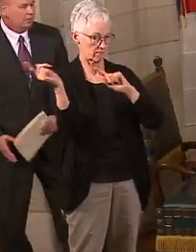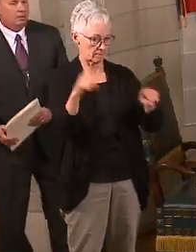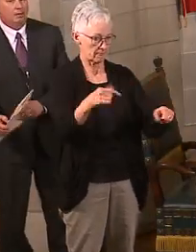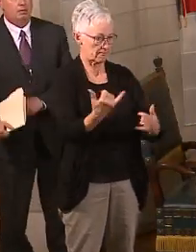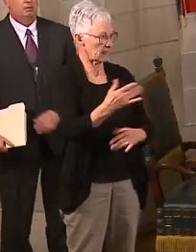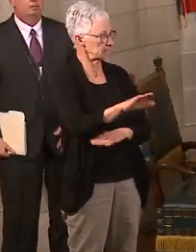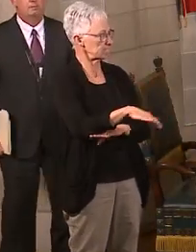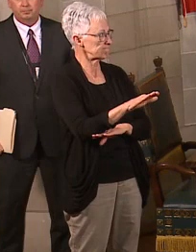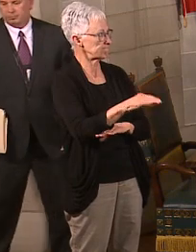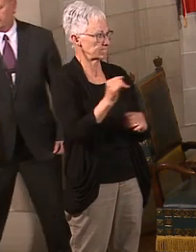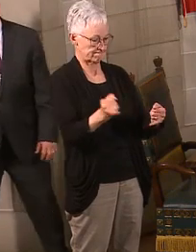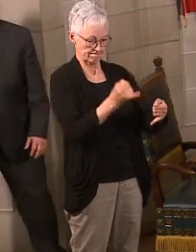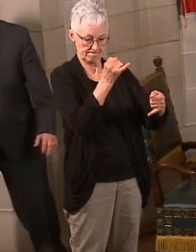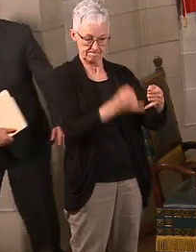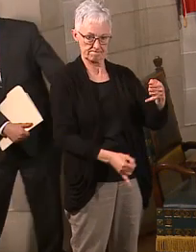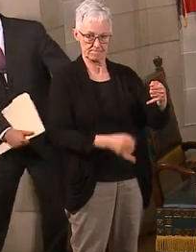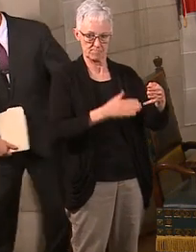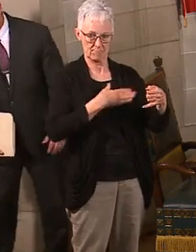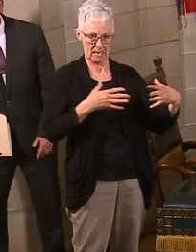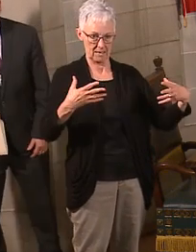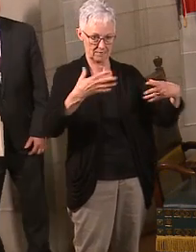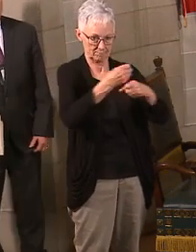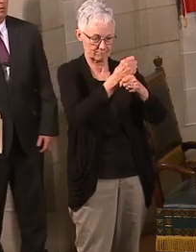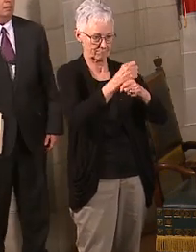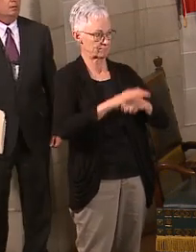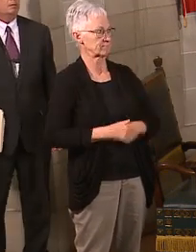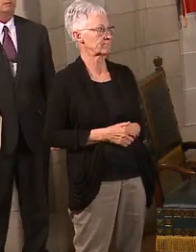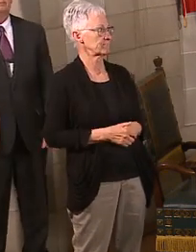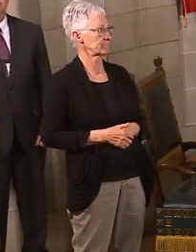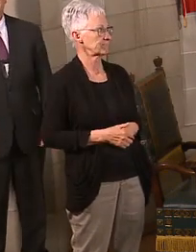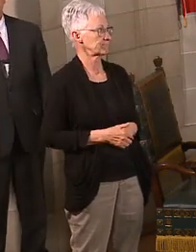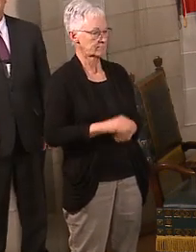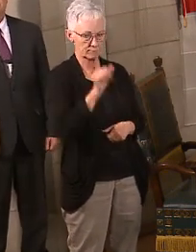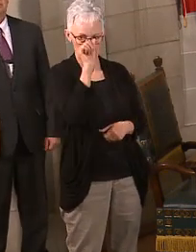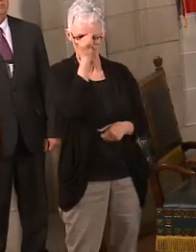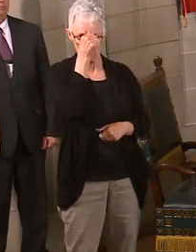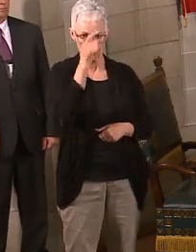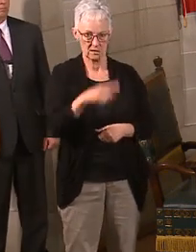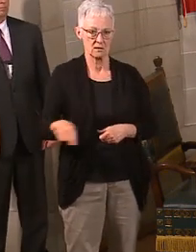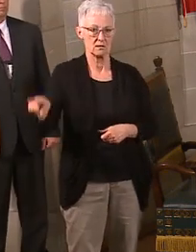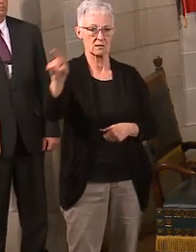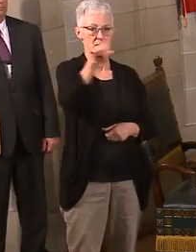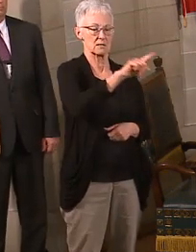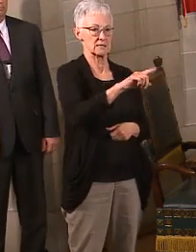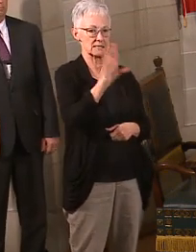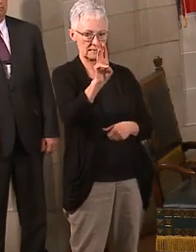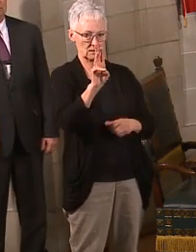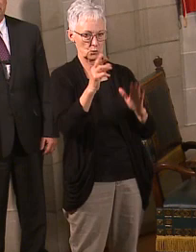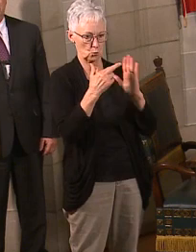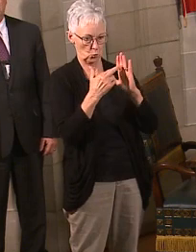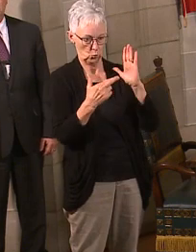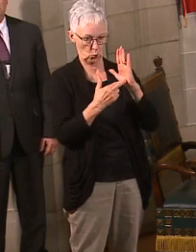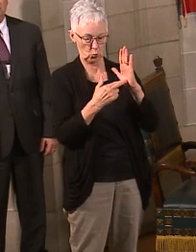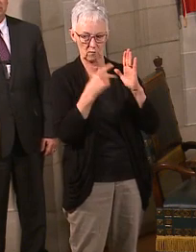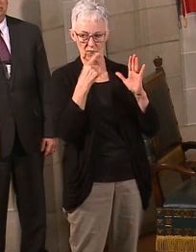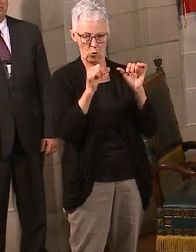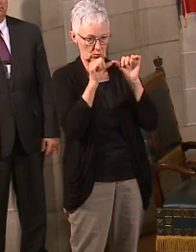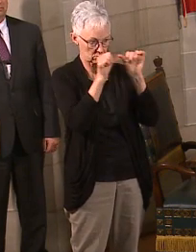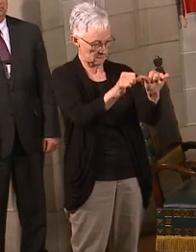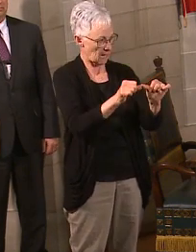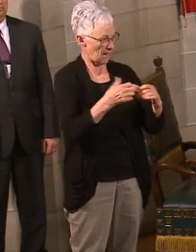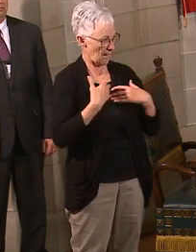Just a couple of final points as we wrap up here today. First of all, I want to remind everybody about our 6 rules for staying